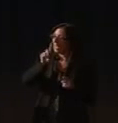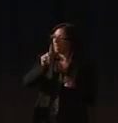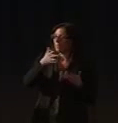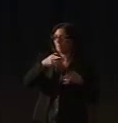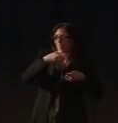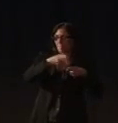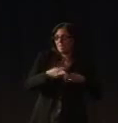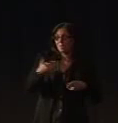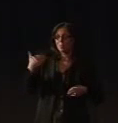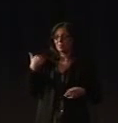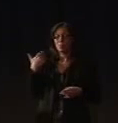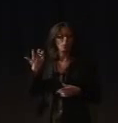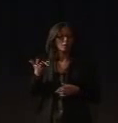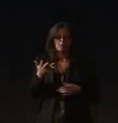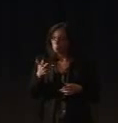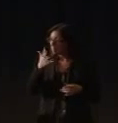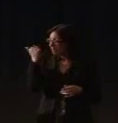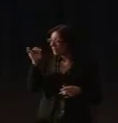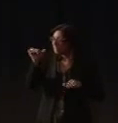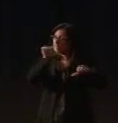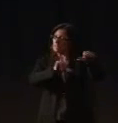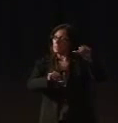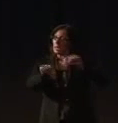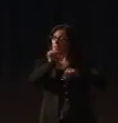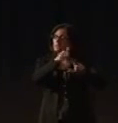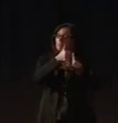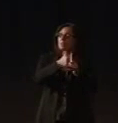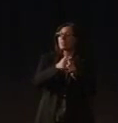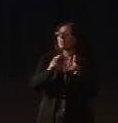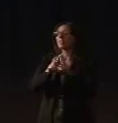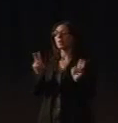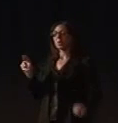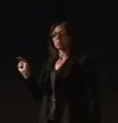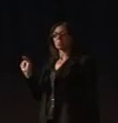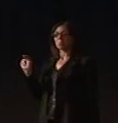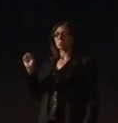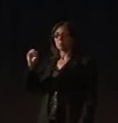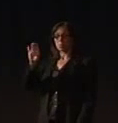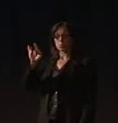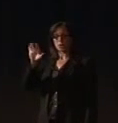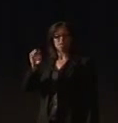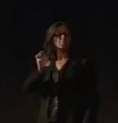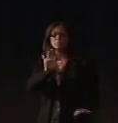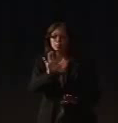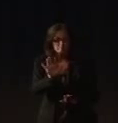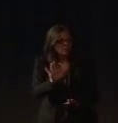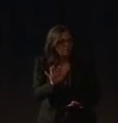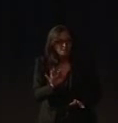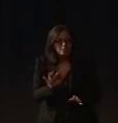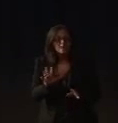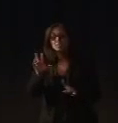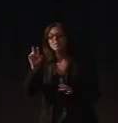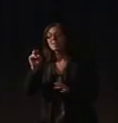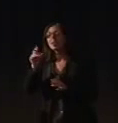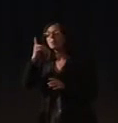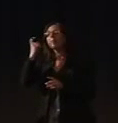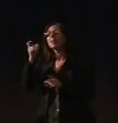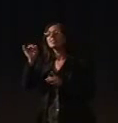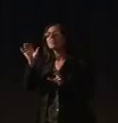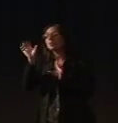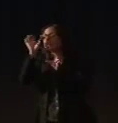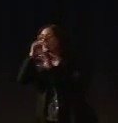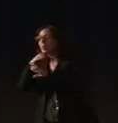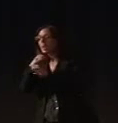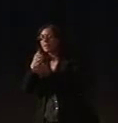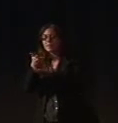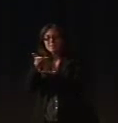Not the objectivity of science, but a very strange, puzzling definition of matters of fact, which establish